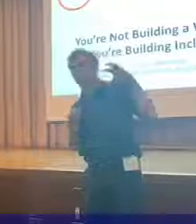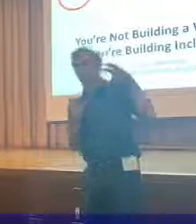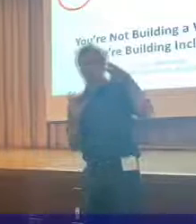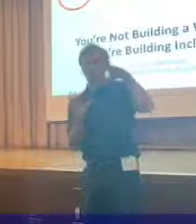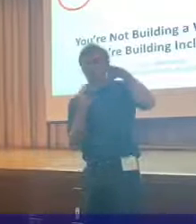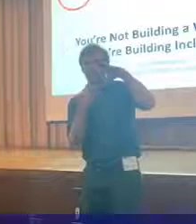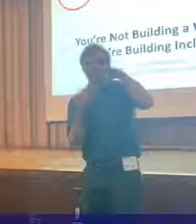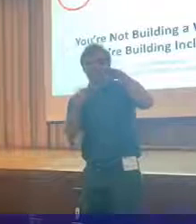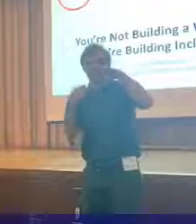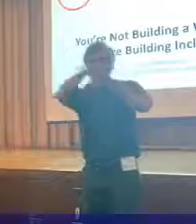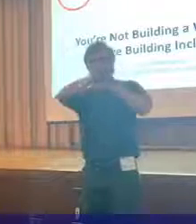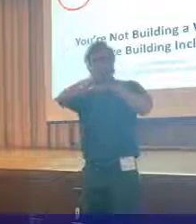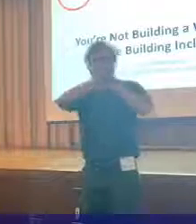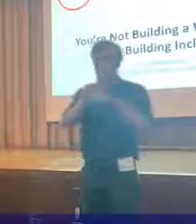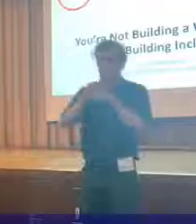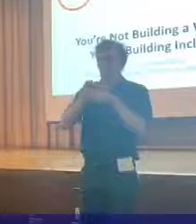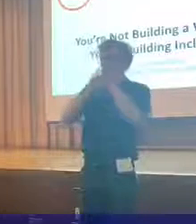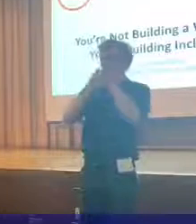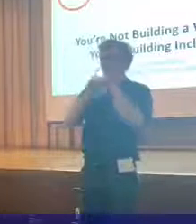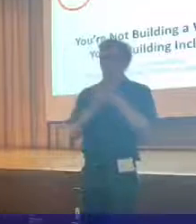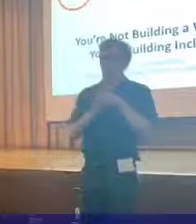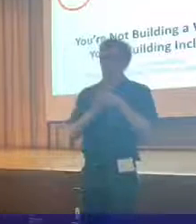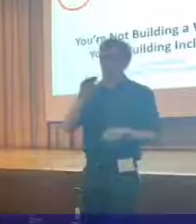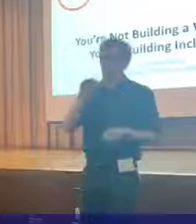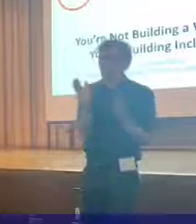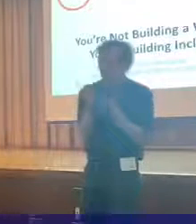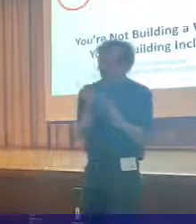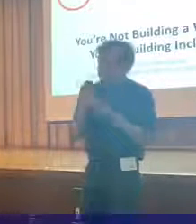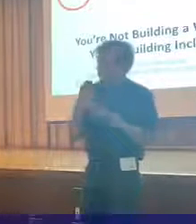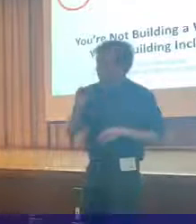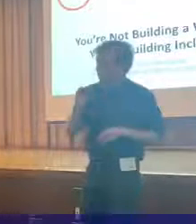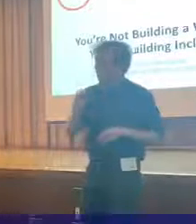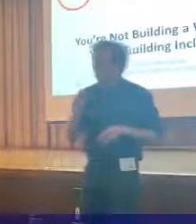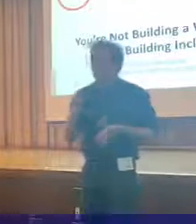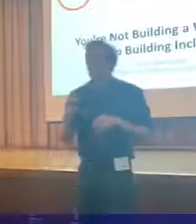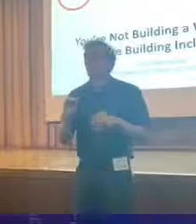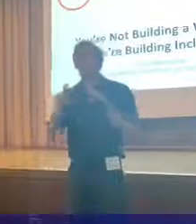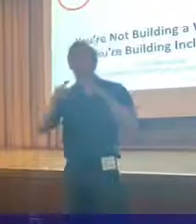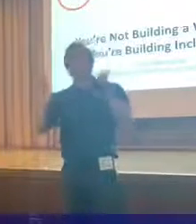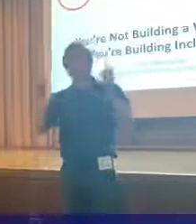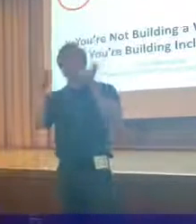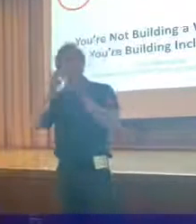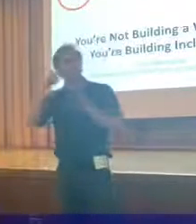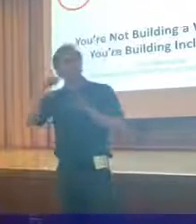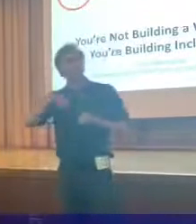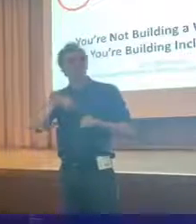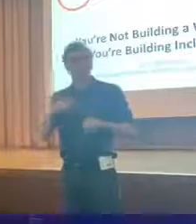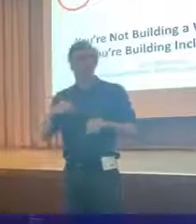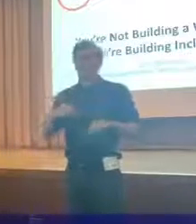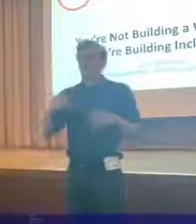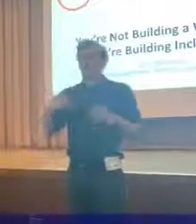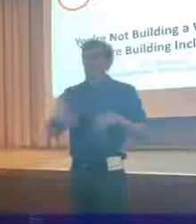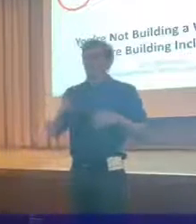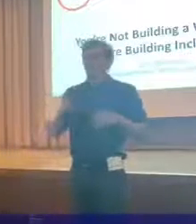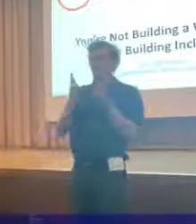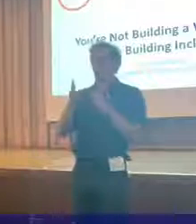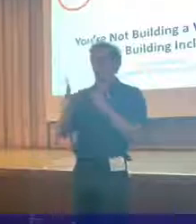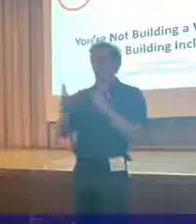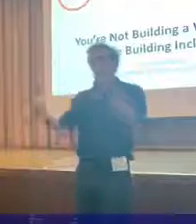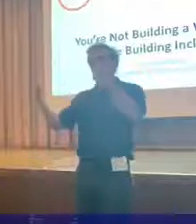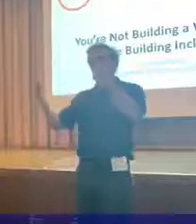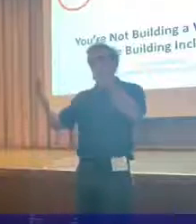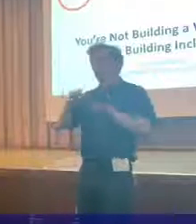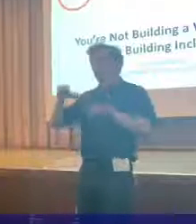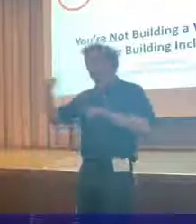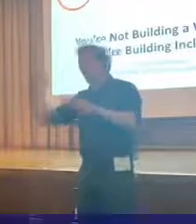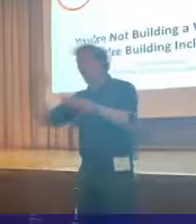you because this is a big deal for us to be brought to another city and to be able to speak with